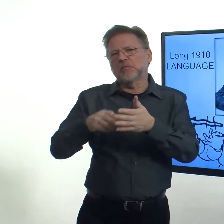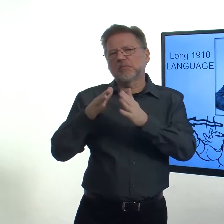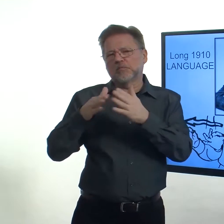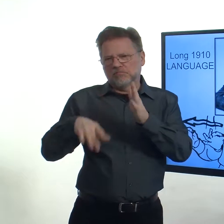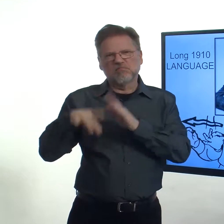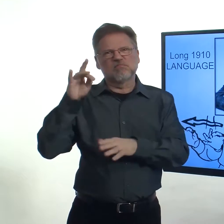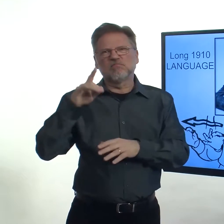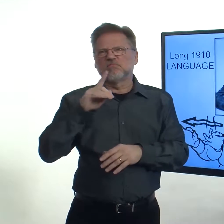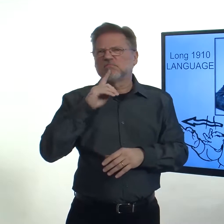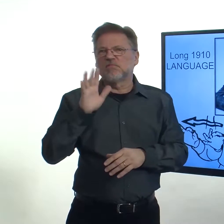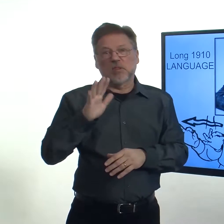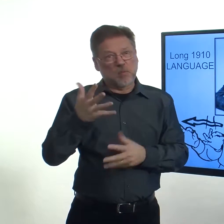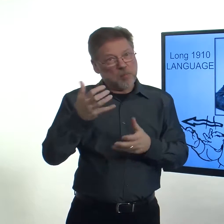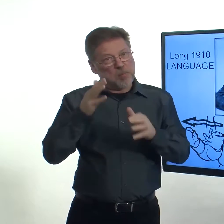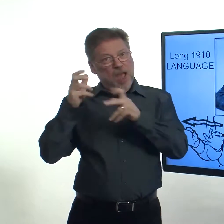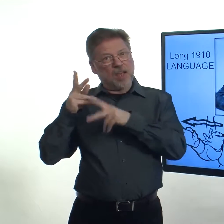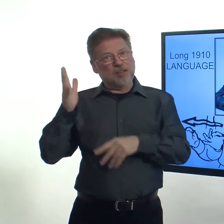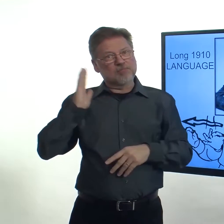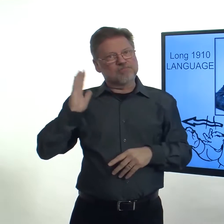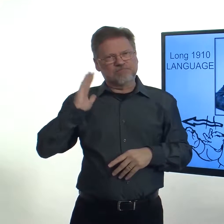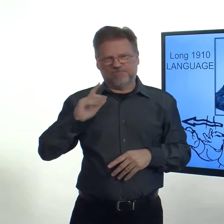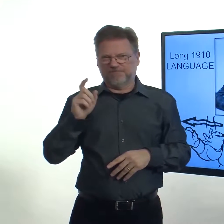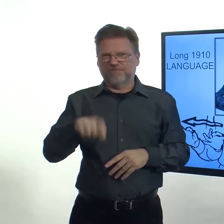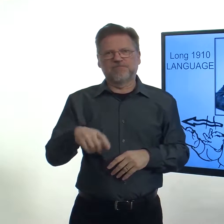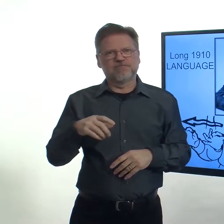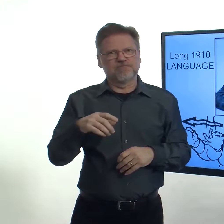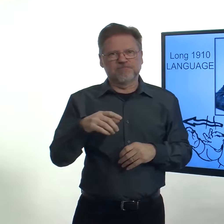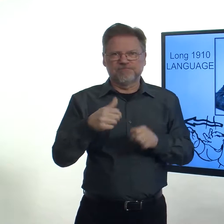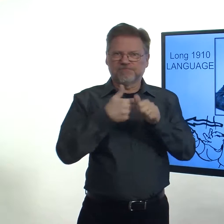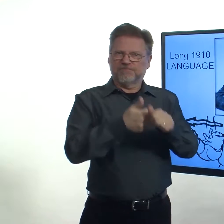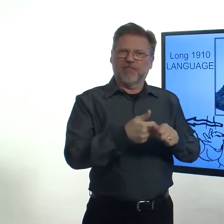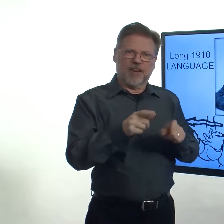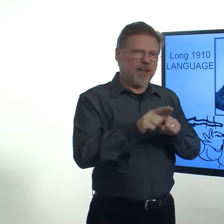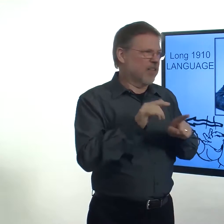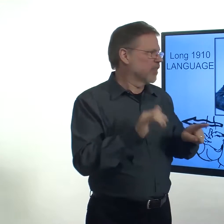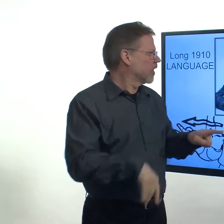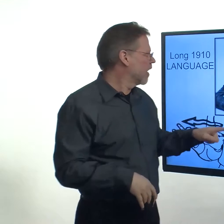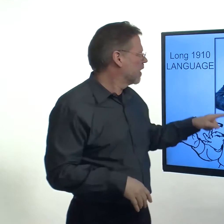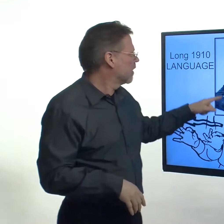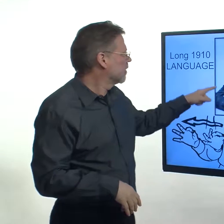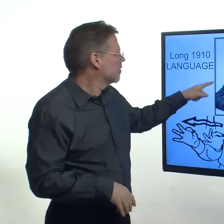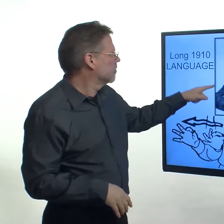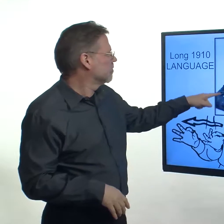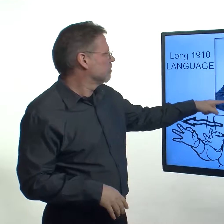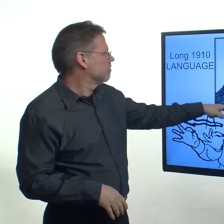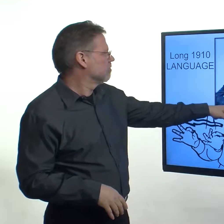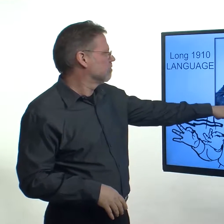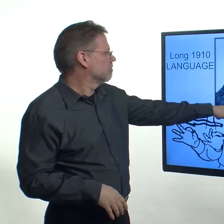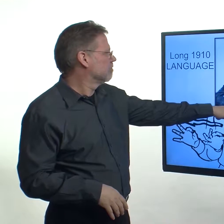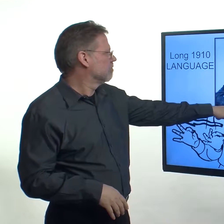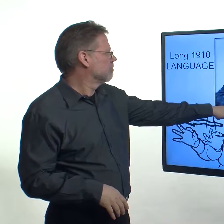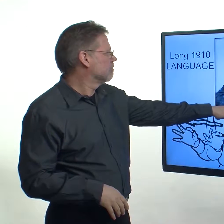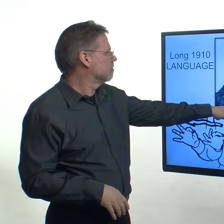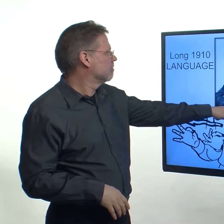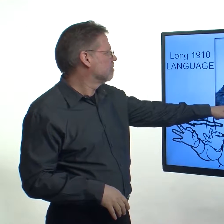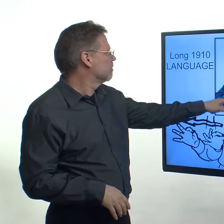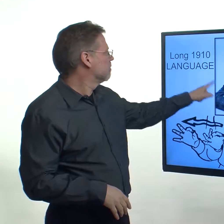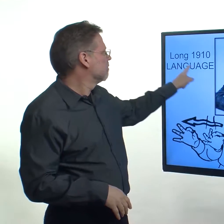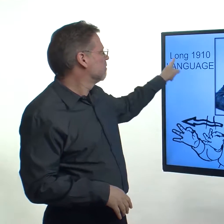this change, I referred to old books and found that if you do want to return to the old form, it should actually be articulated like this. As the